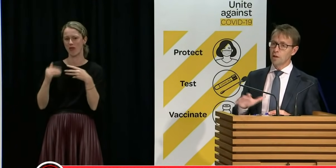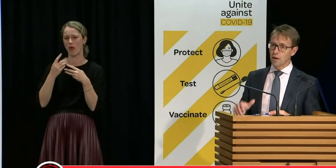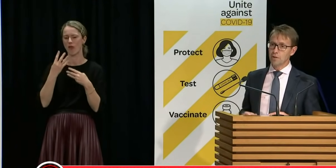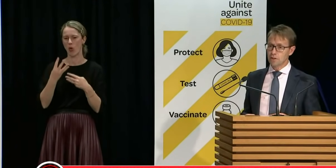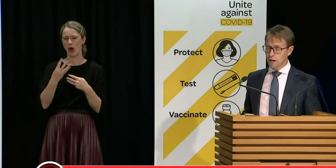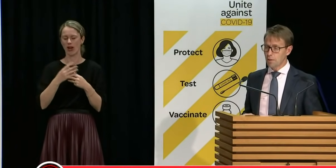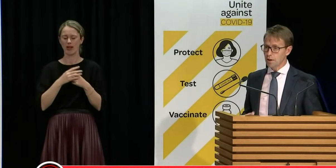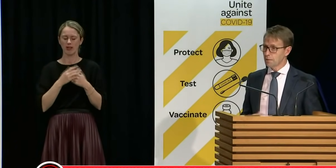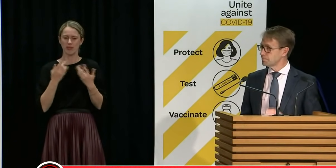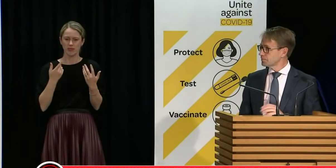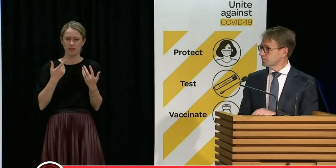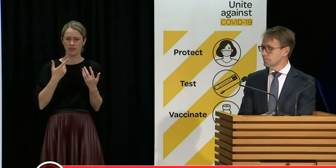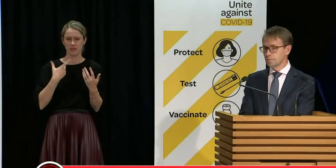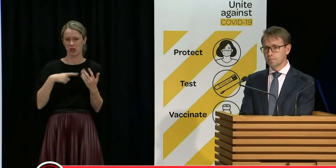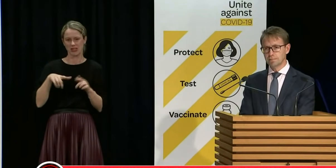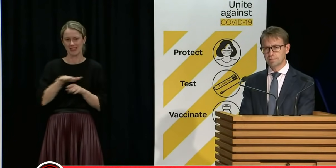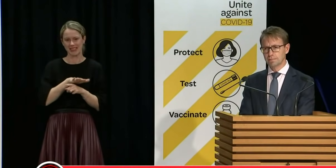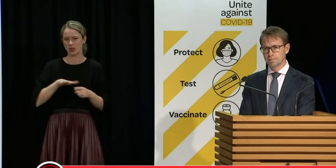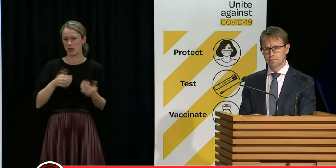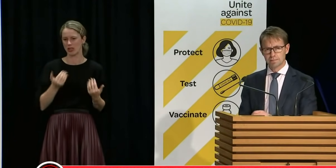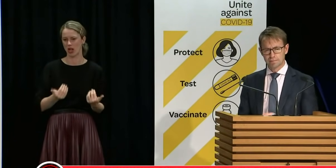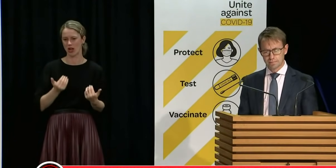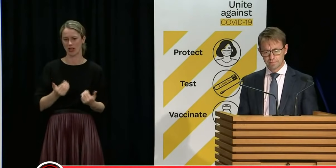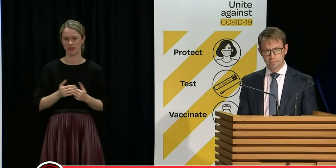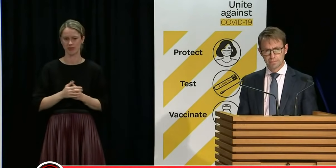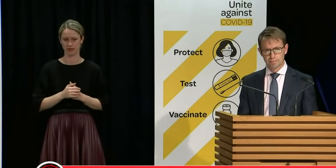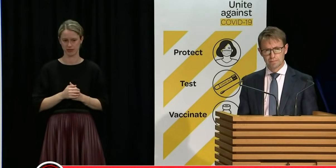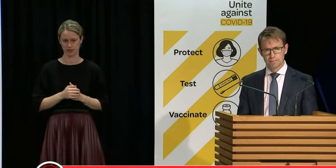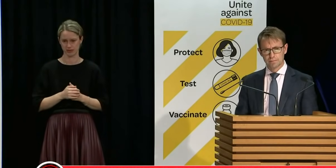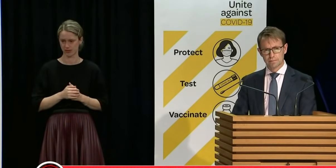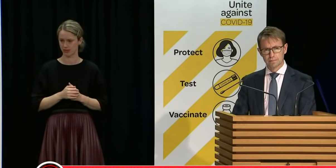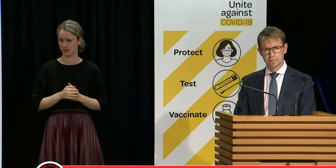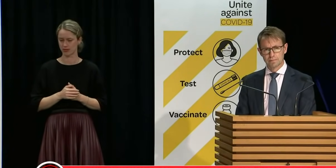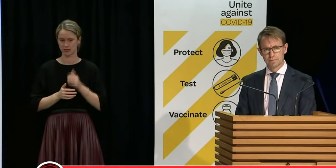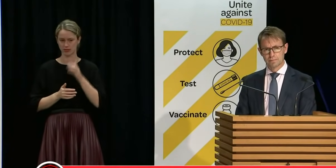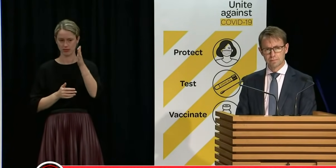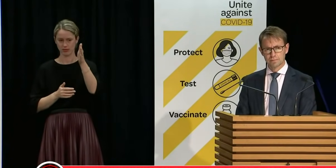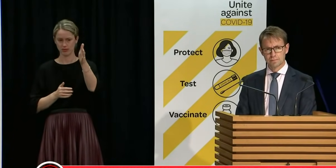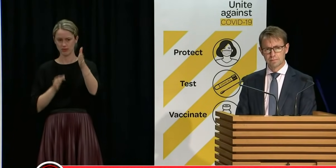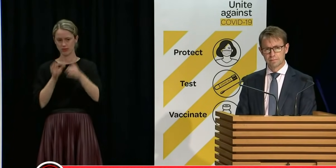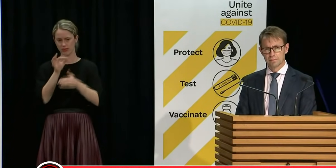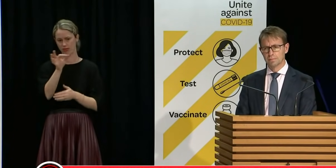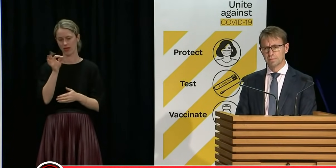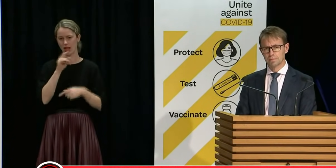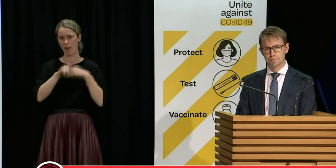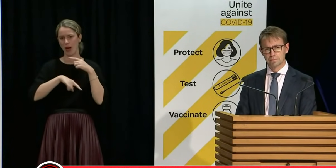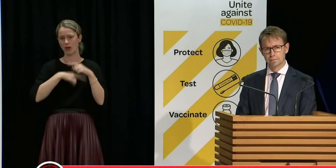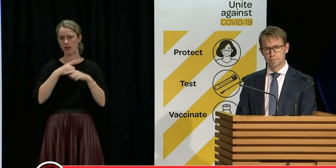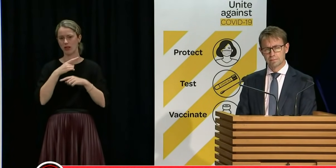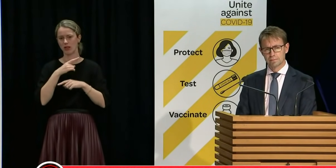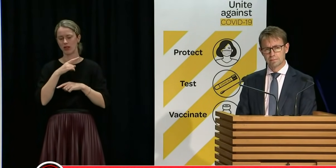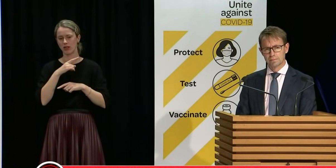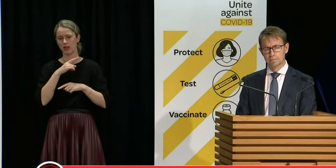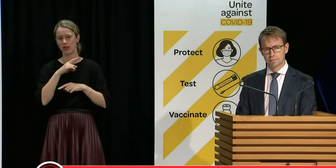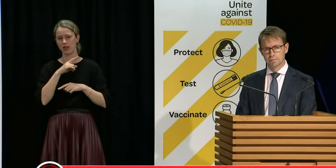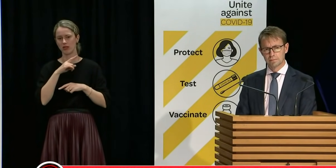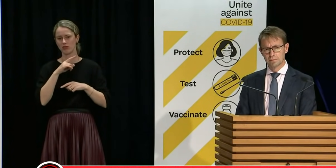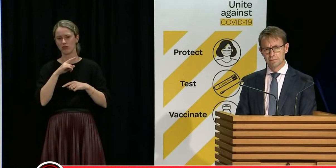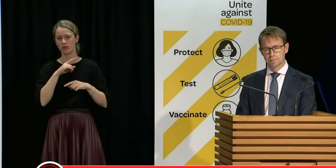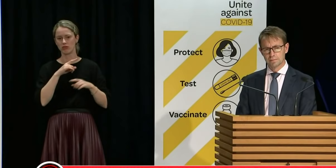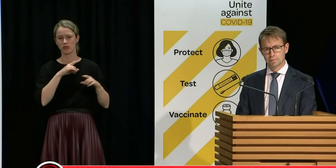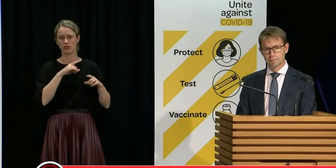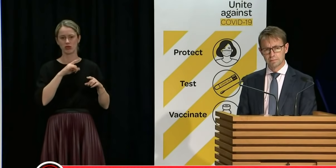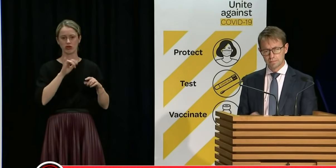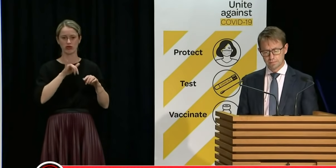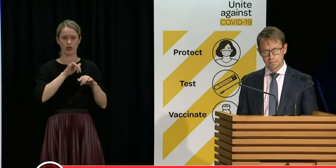and where we are in this outbreak. Minister, just to follow Joe's questions earlier on international travel, there's a heads of government agreement between Australia and New